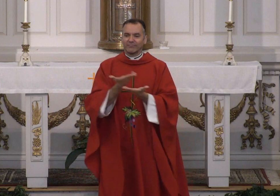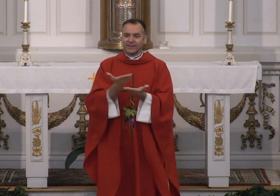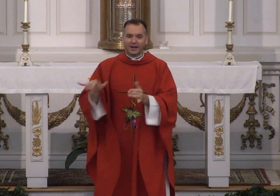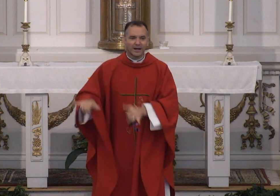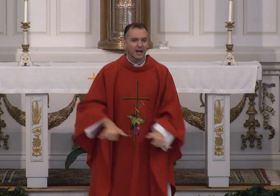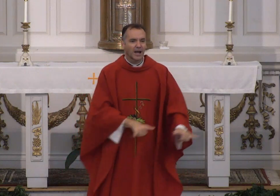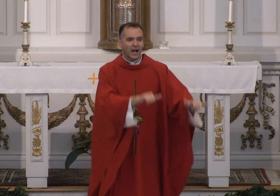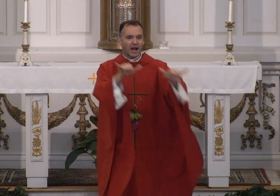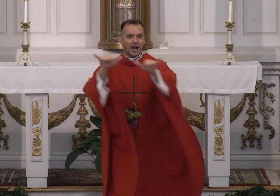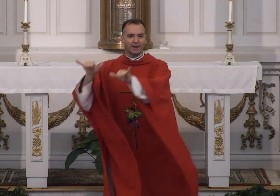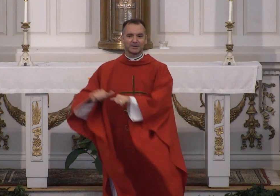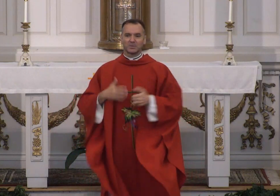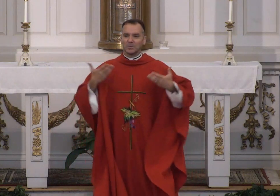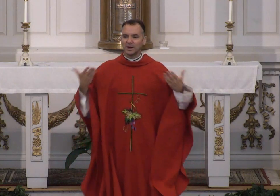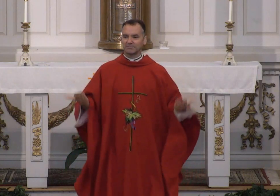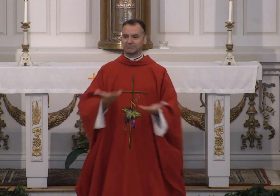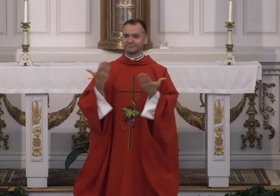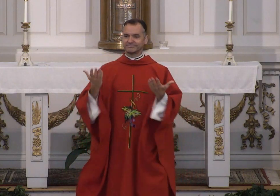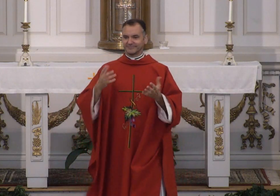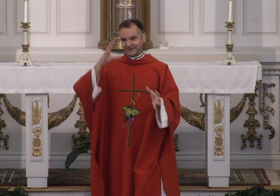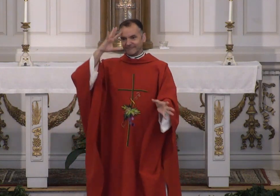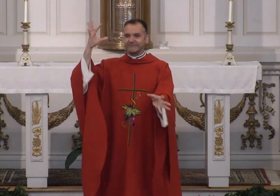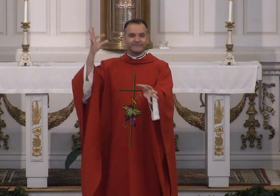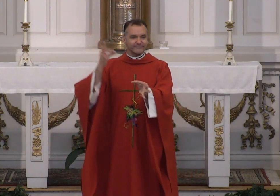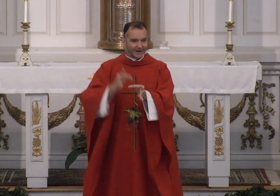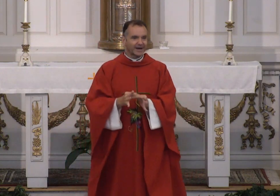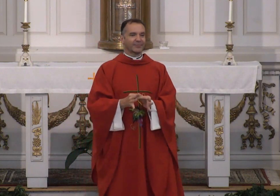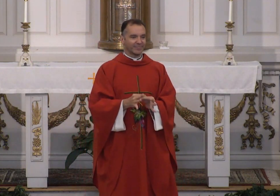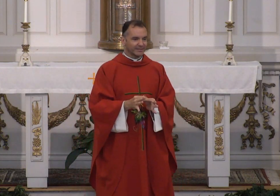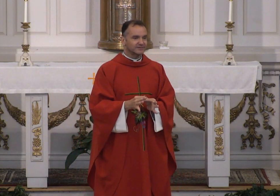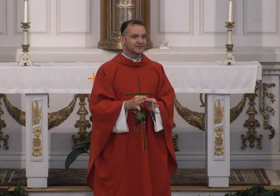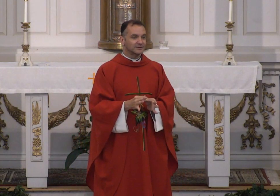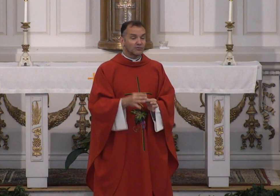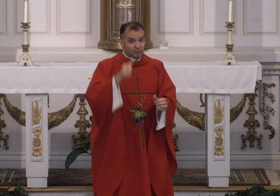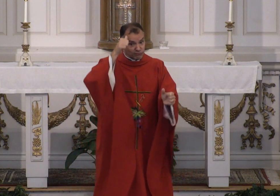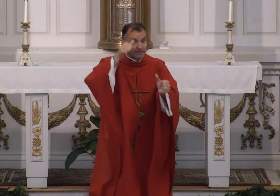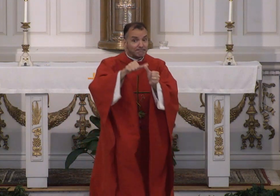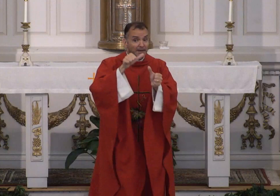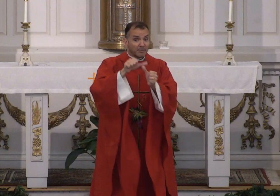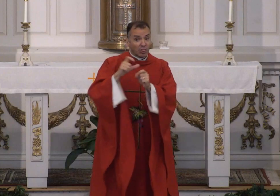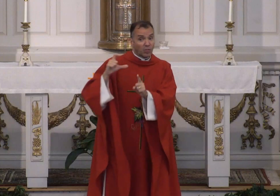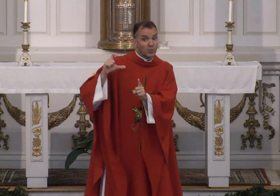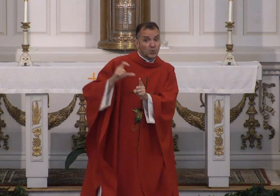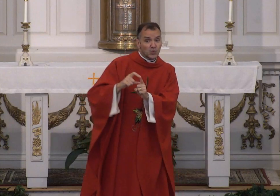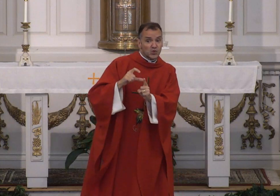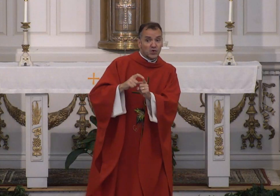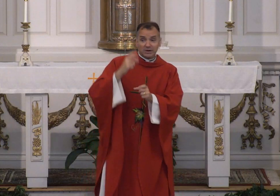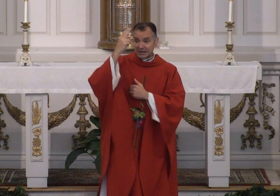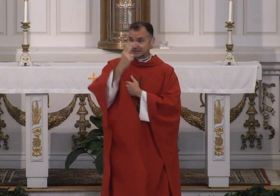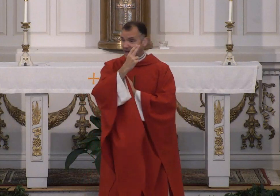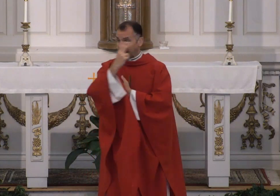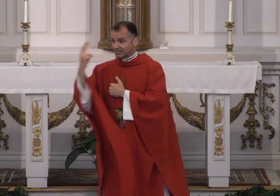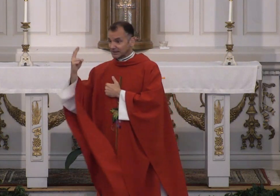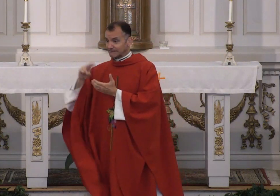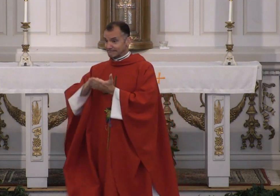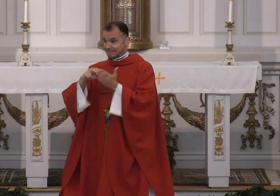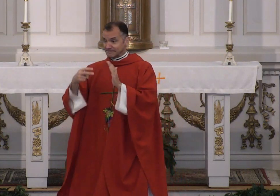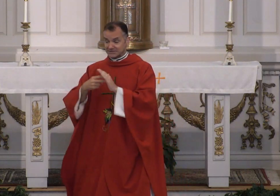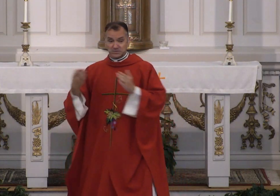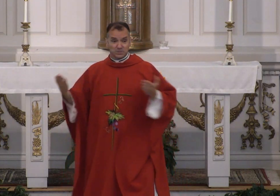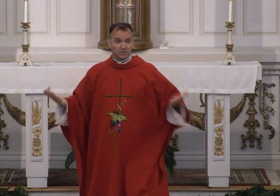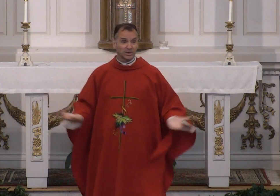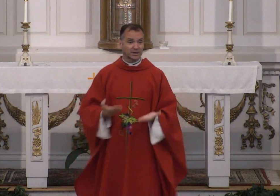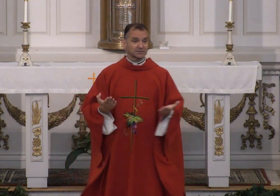and see the gospel and see the readings presented in this way. And it really showed the unity of faith. We